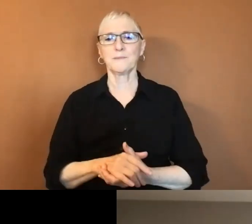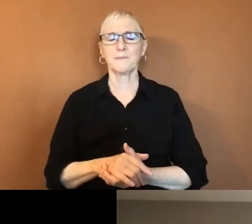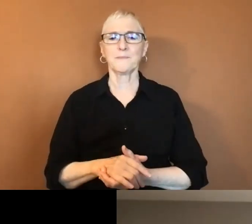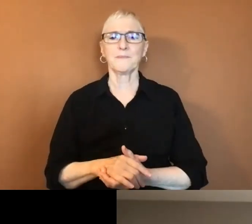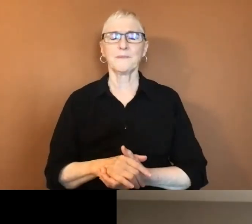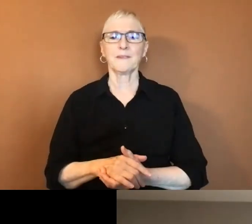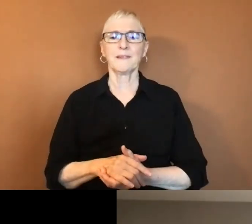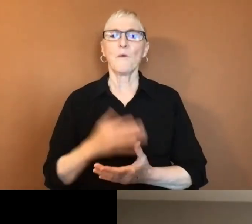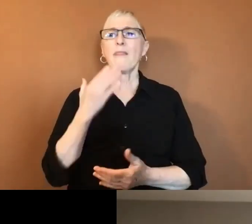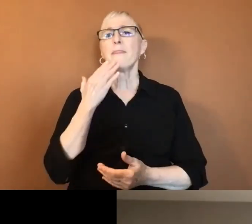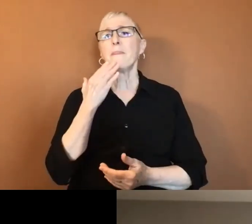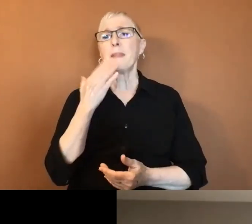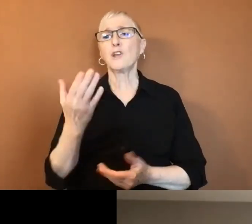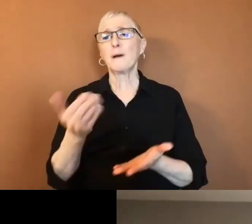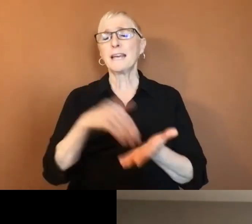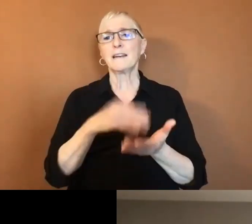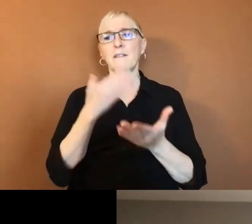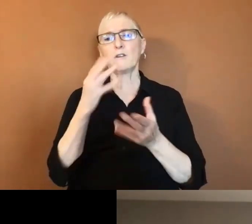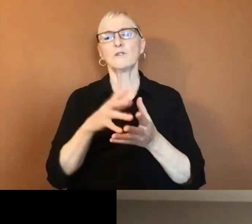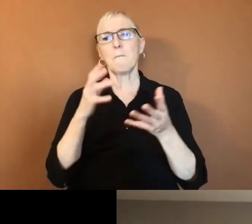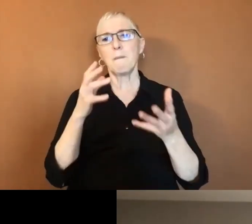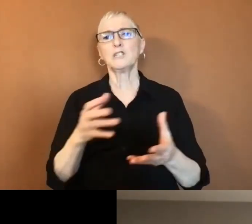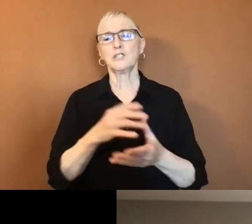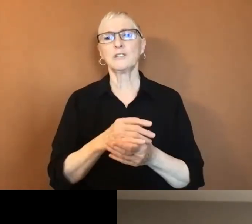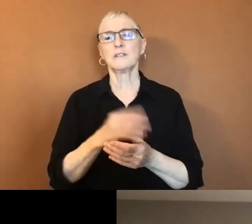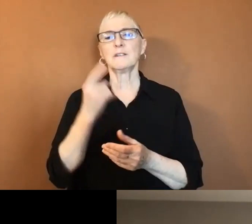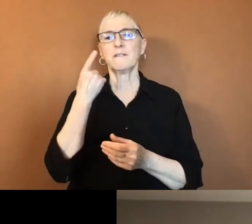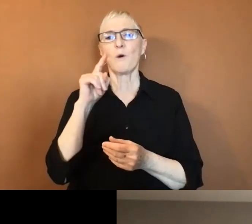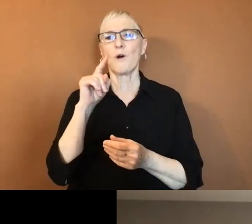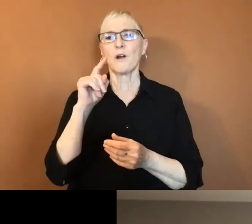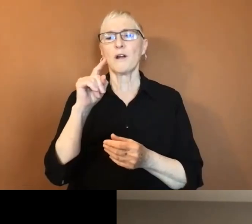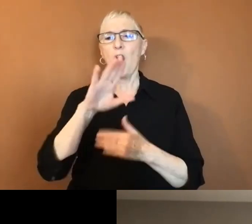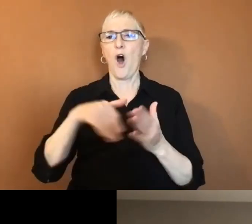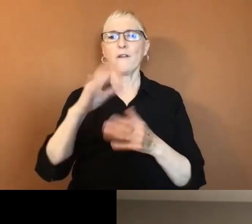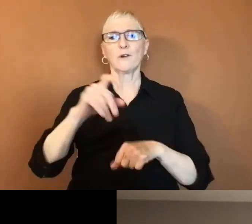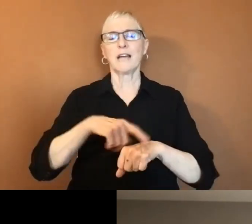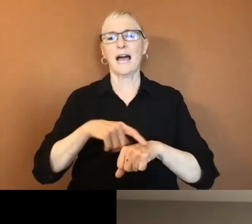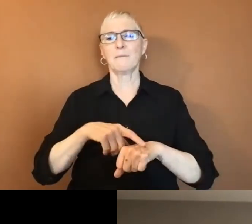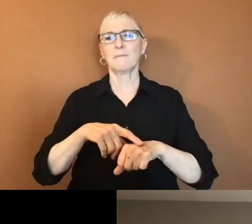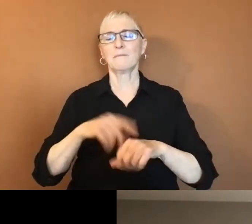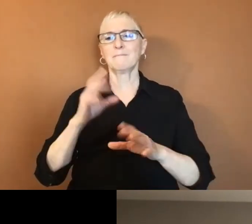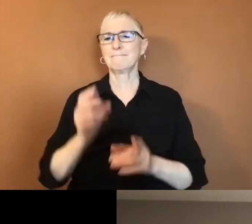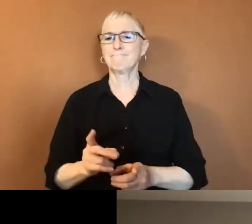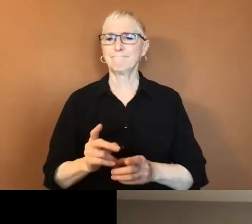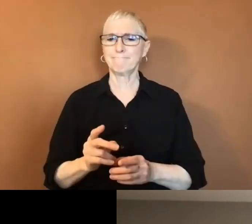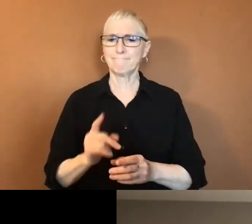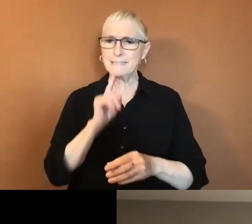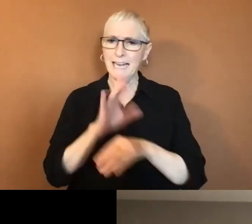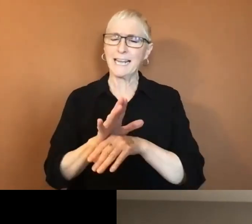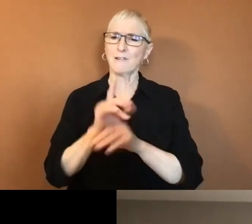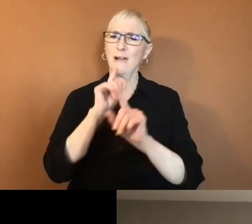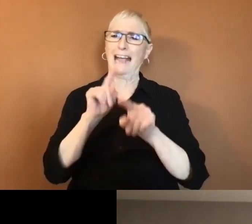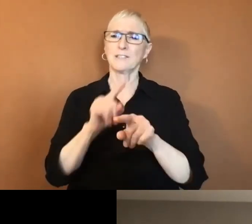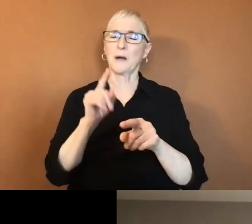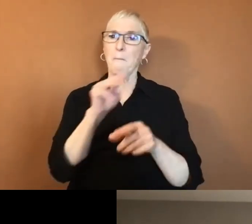All right. Well, thank you again. Thank you so much for all of your time dedicated to answering a million